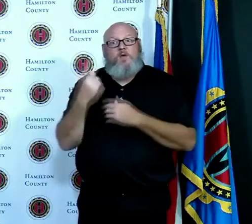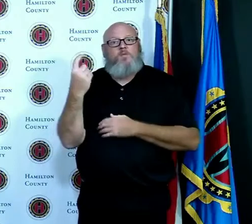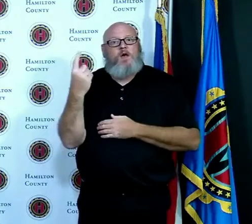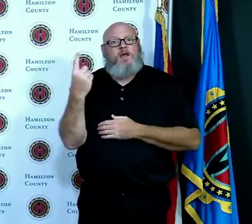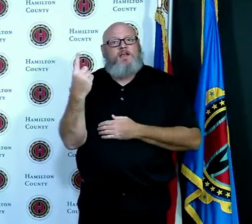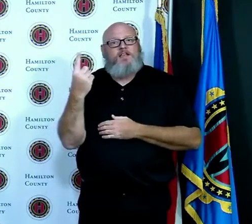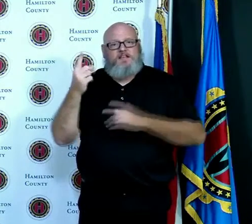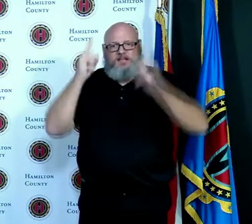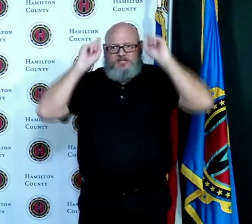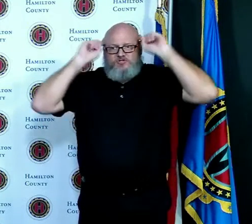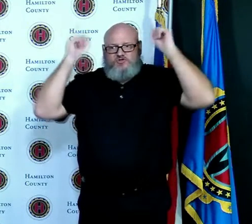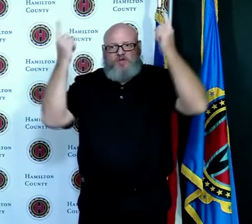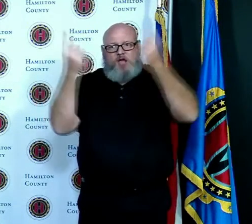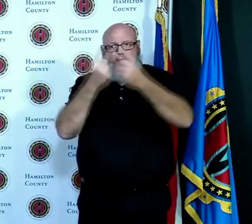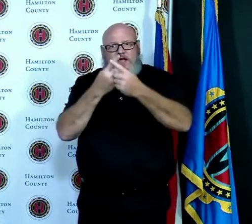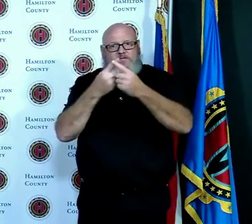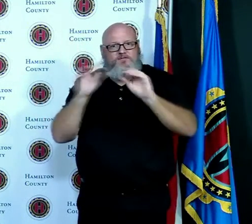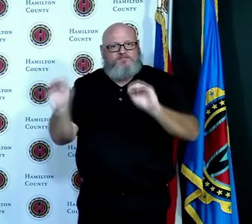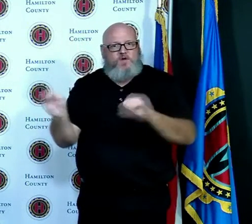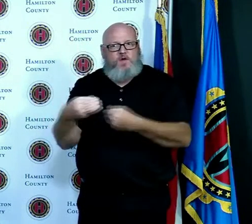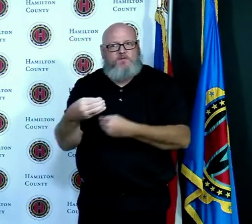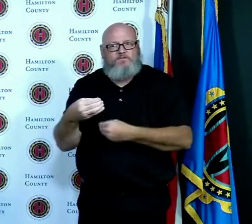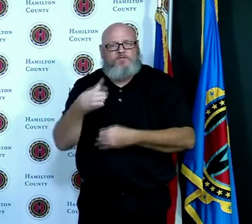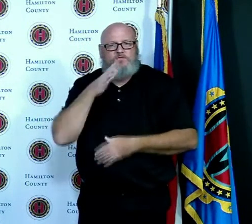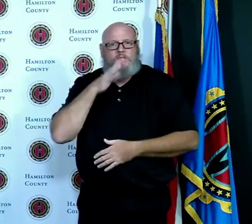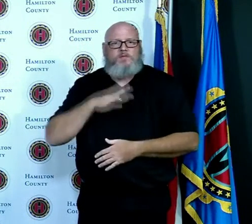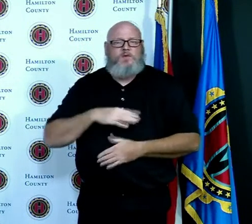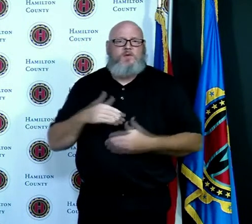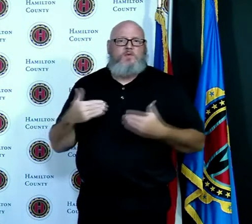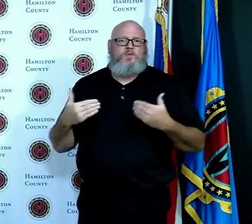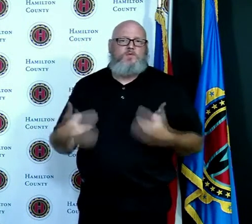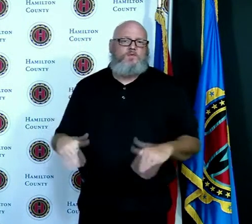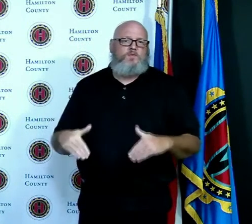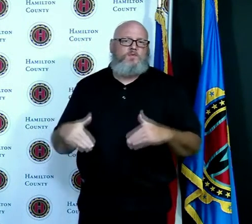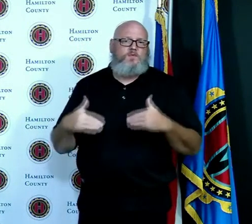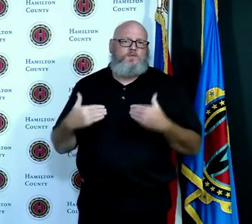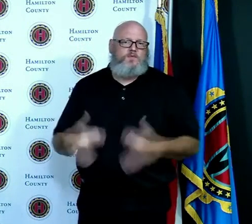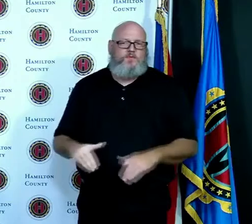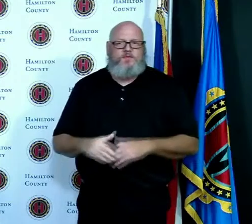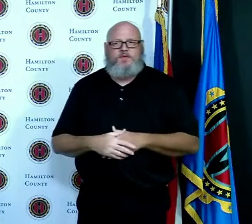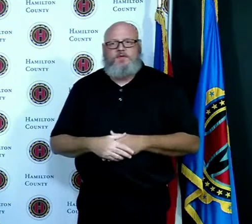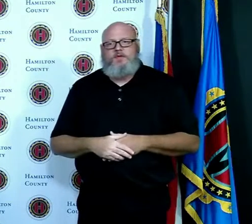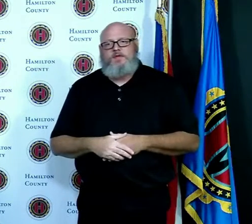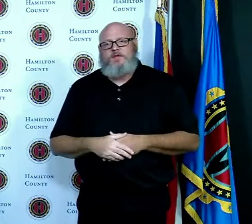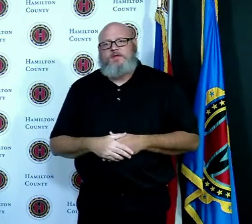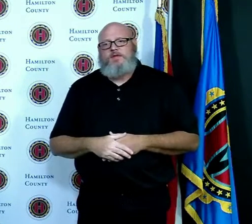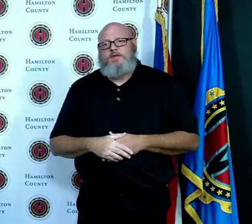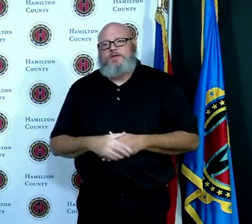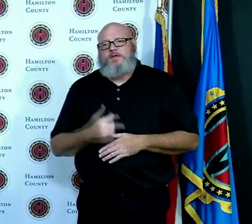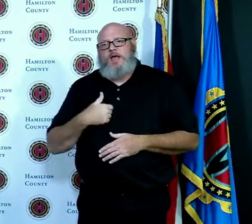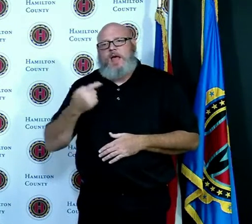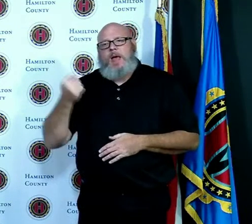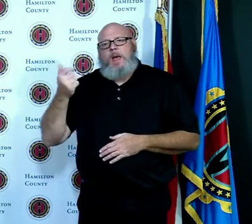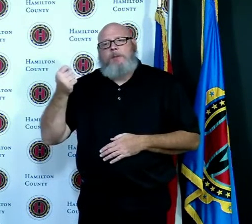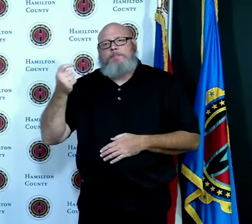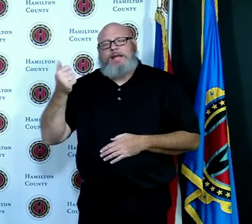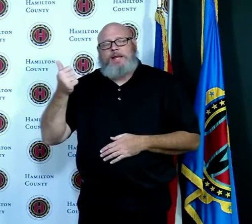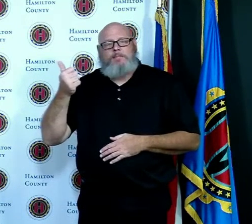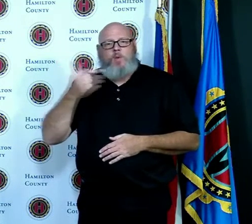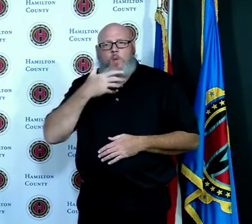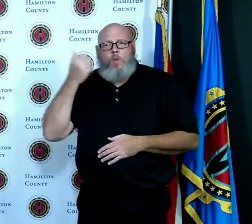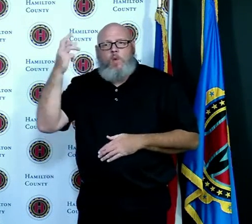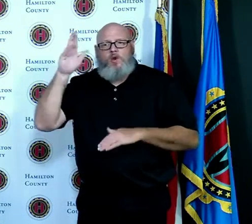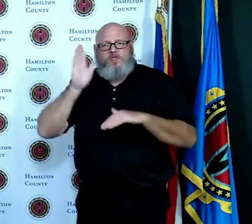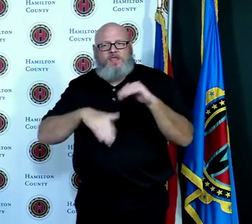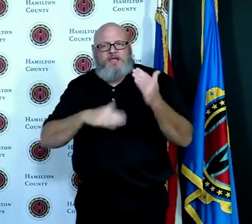so, we've talked a long time, and I'm a little bit older than some of the women that I'm referring to, but we've talked a long time